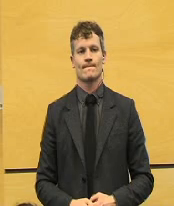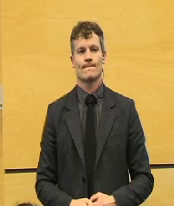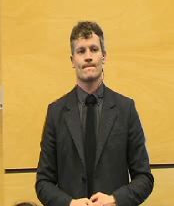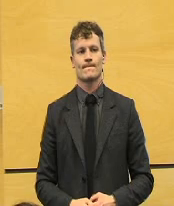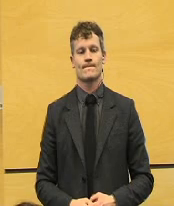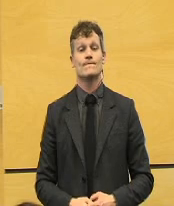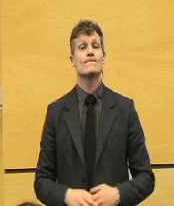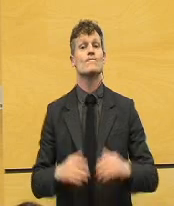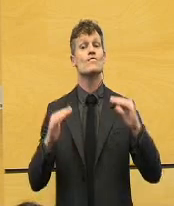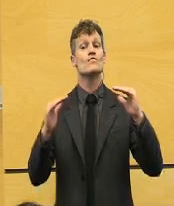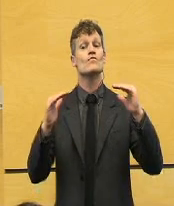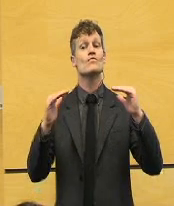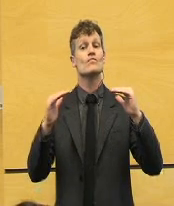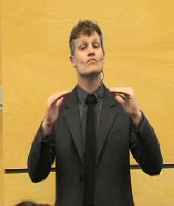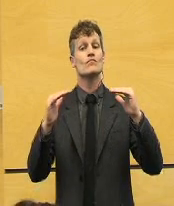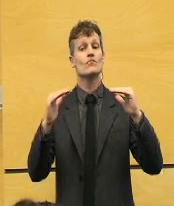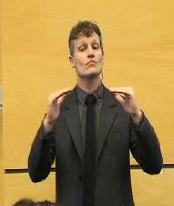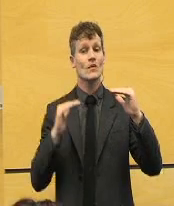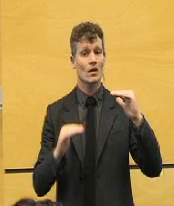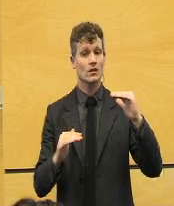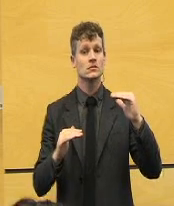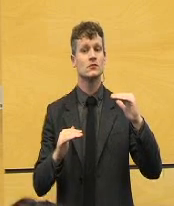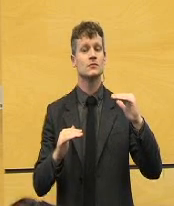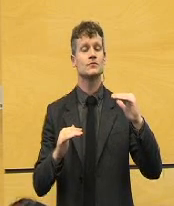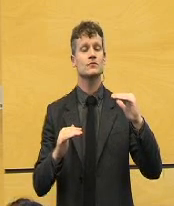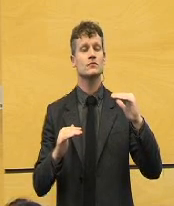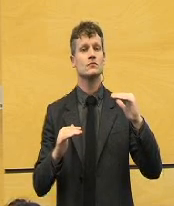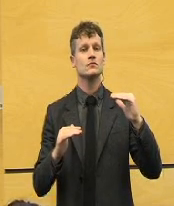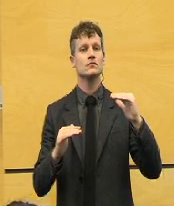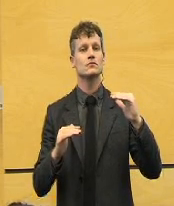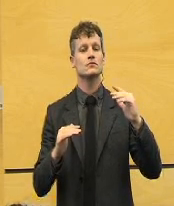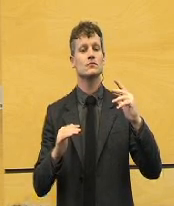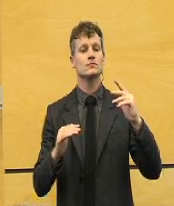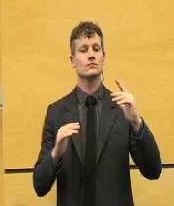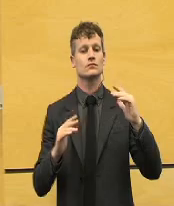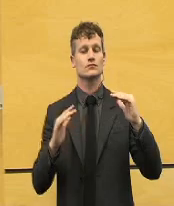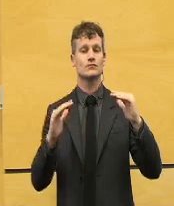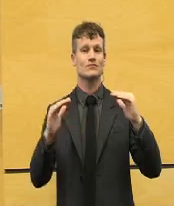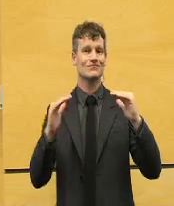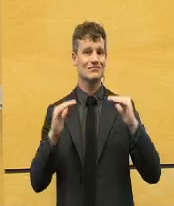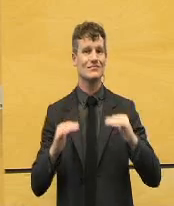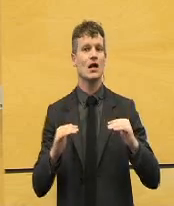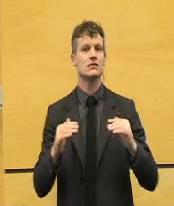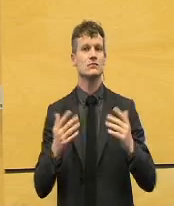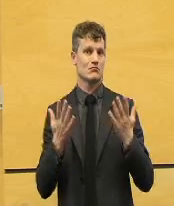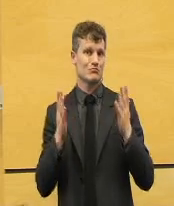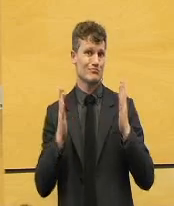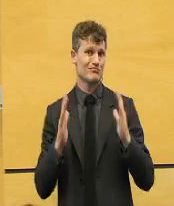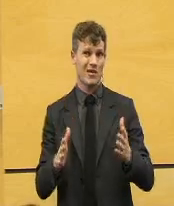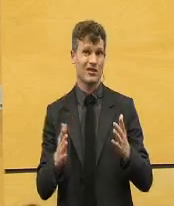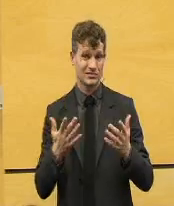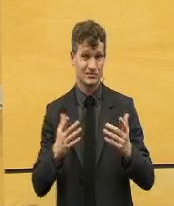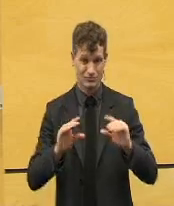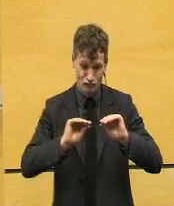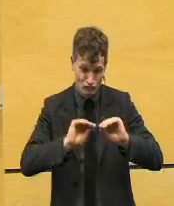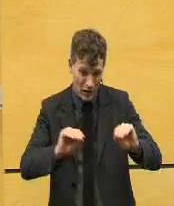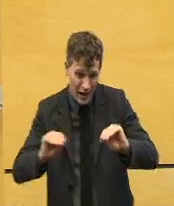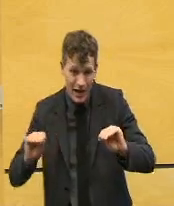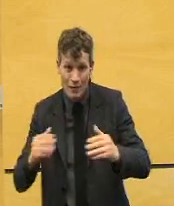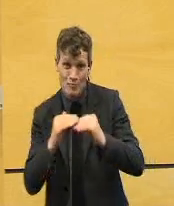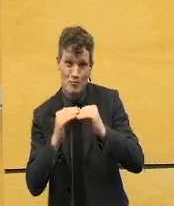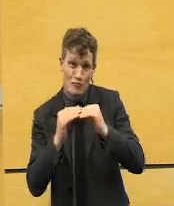Second, we would have to produce more personnel who can